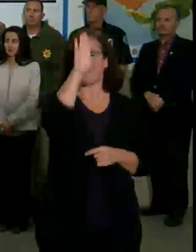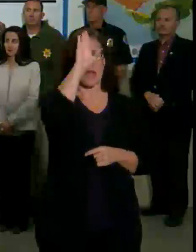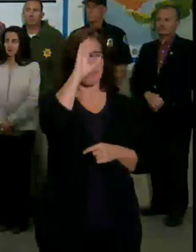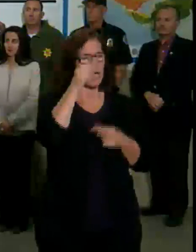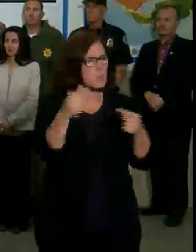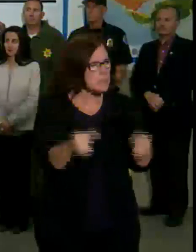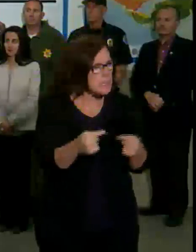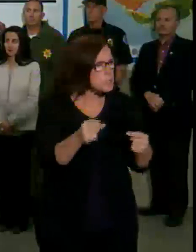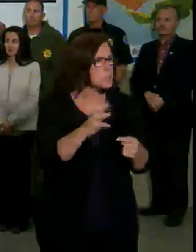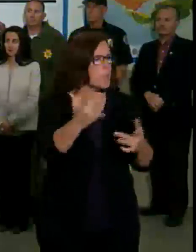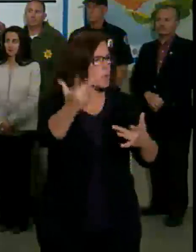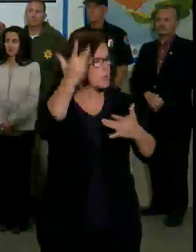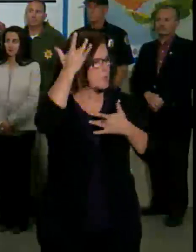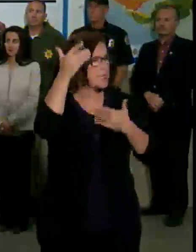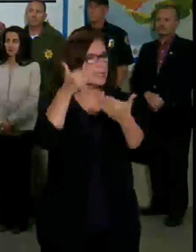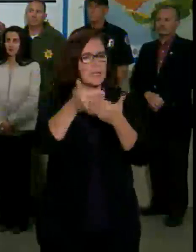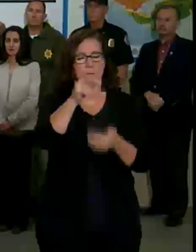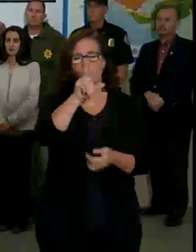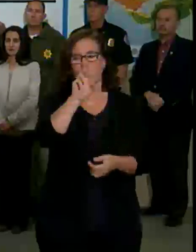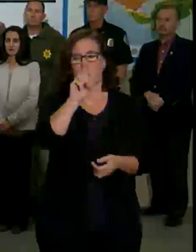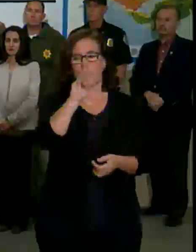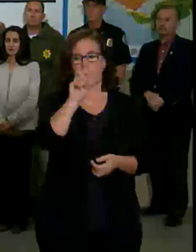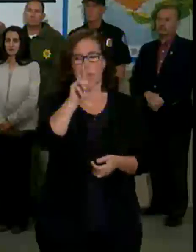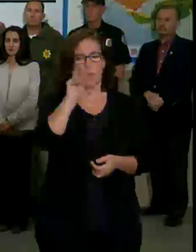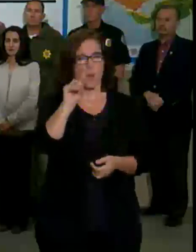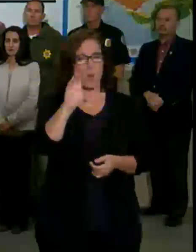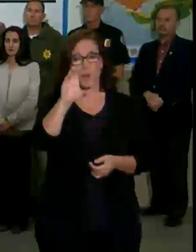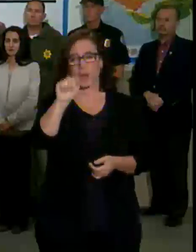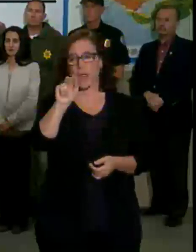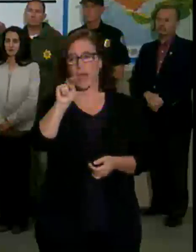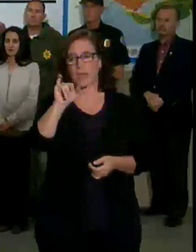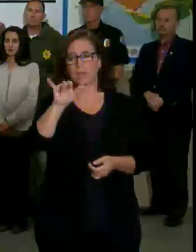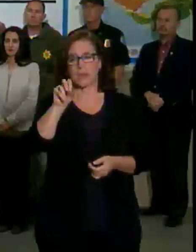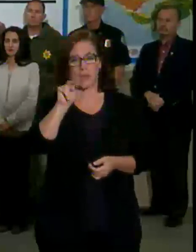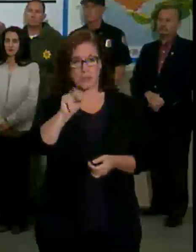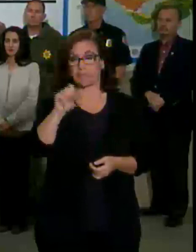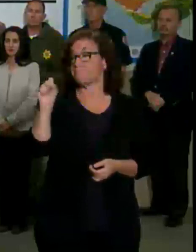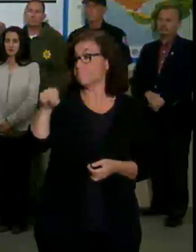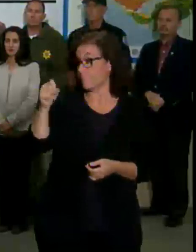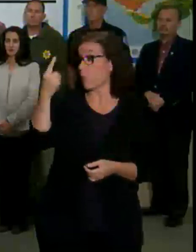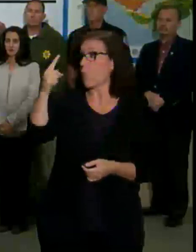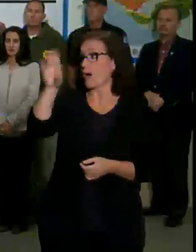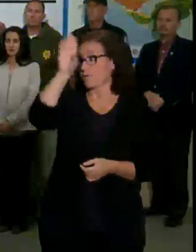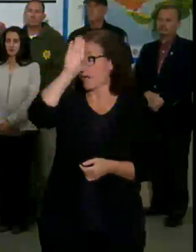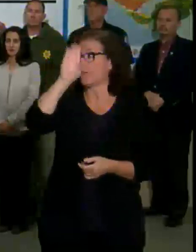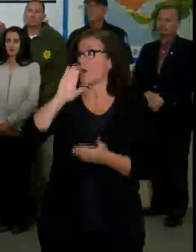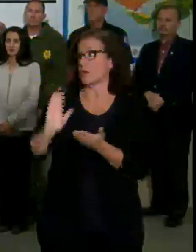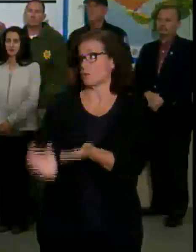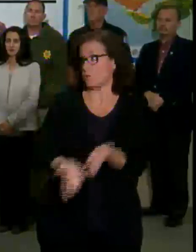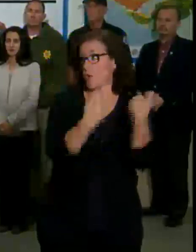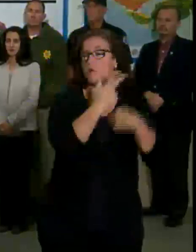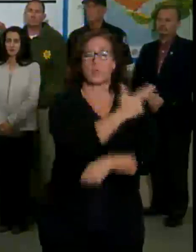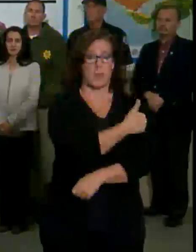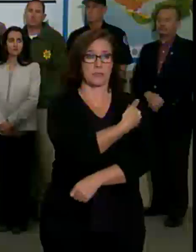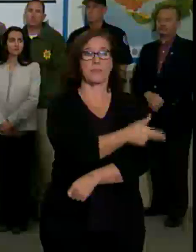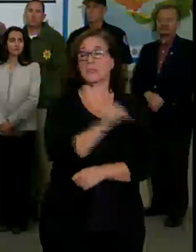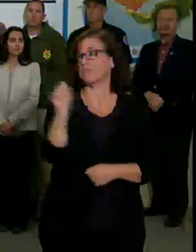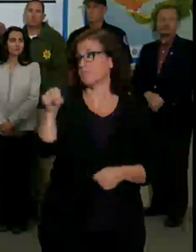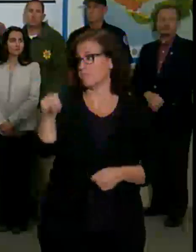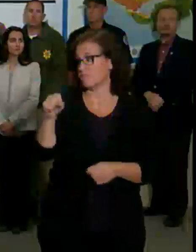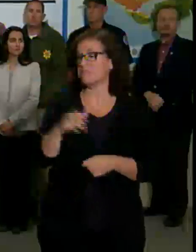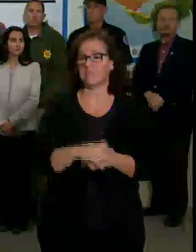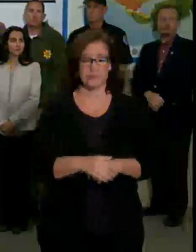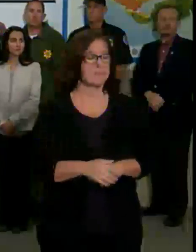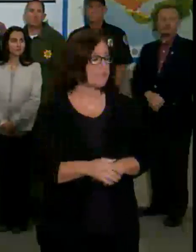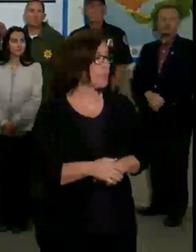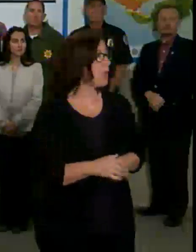there anything to that? A firefighter was transported off the line to the hospital for evaluation. Those are the only details we have. We're in day 8 of